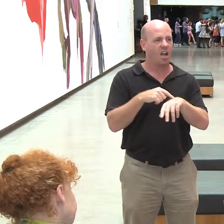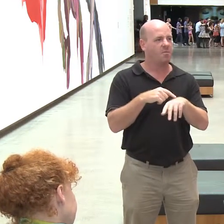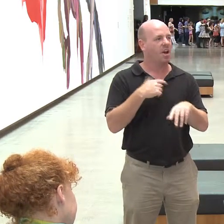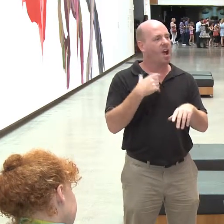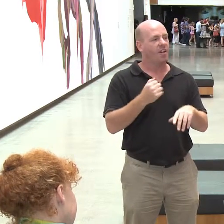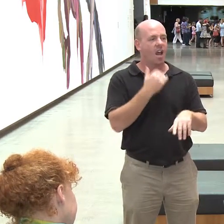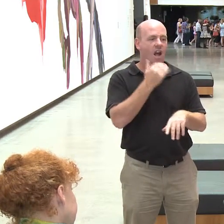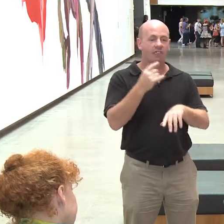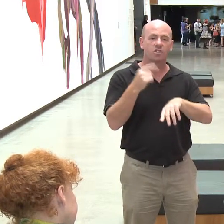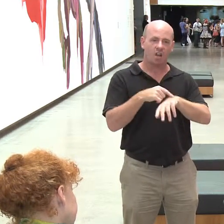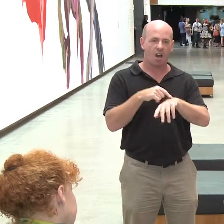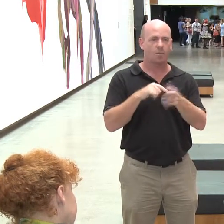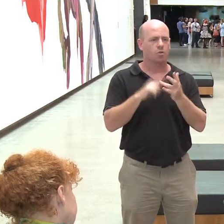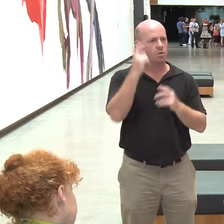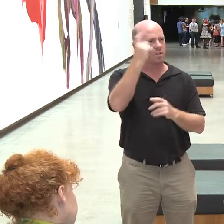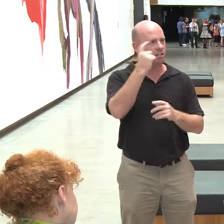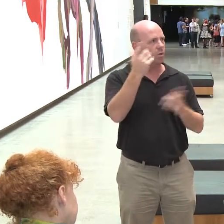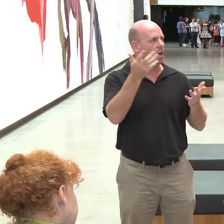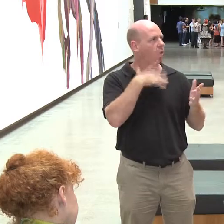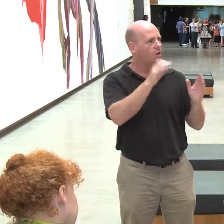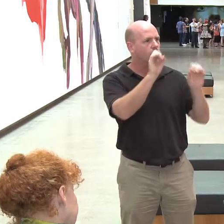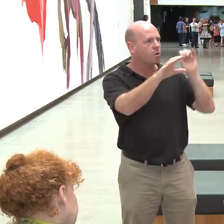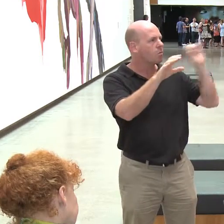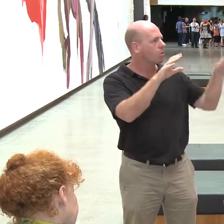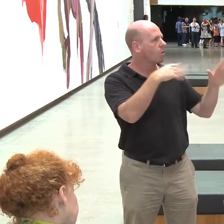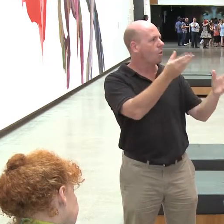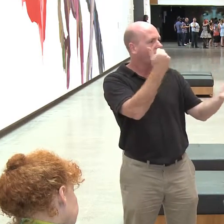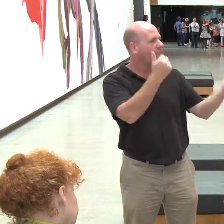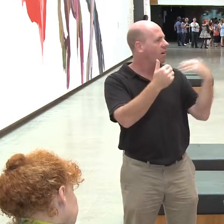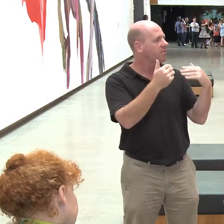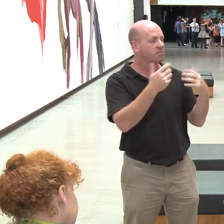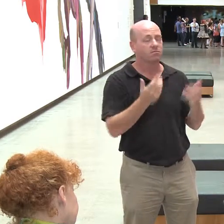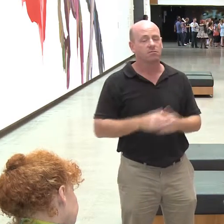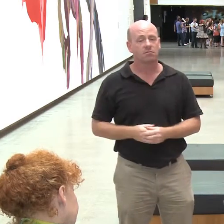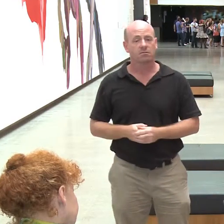the time to actually consider where I wanted to create the different sort of layers to the work.